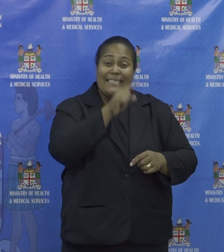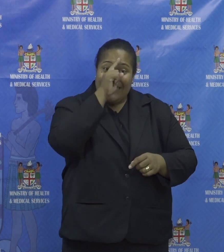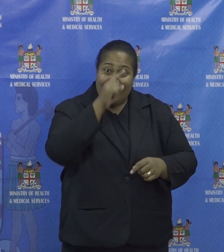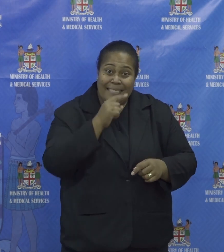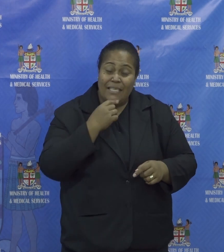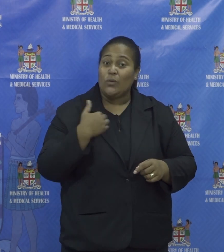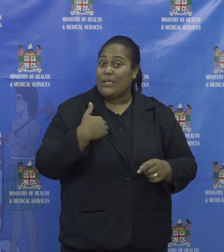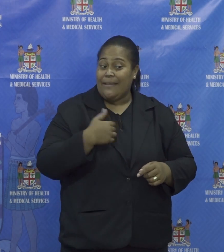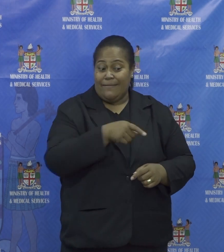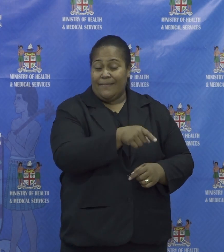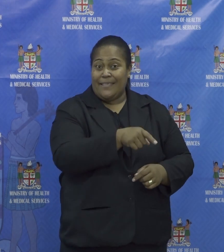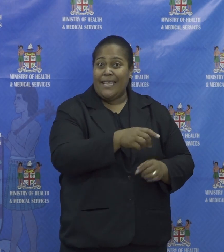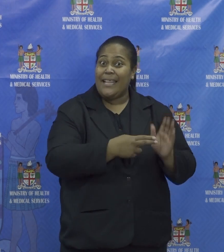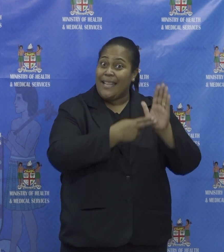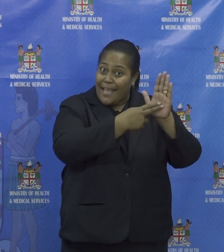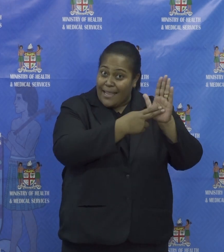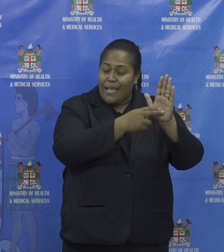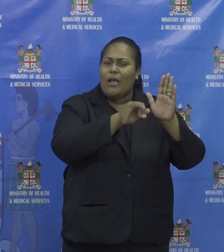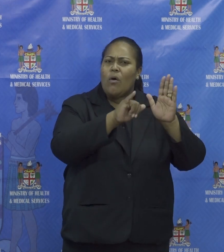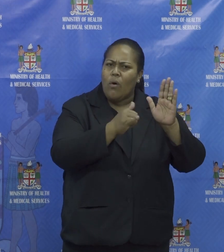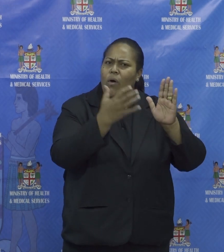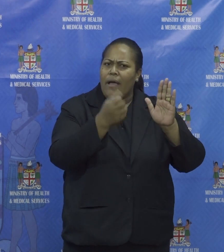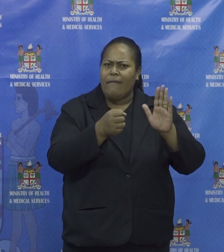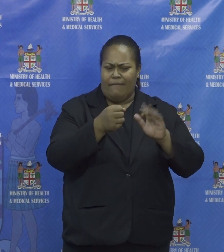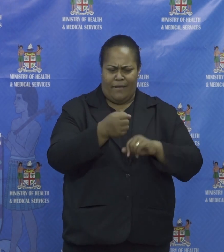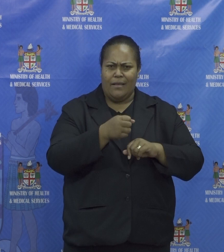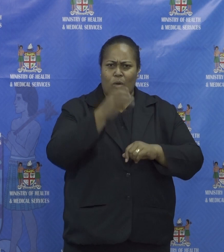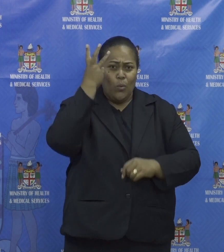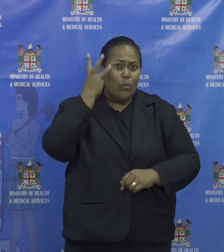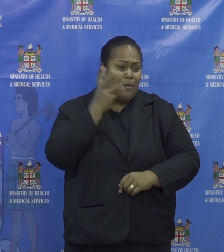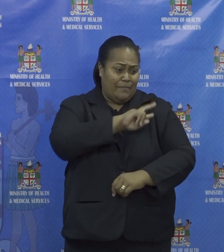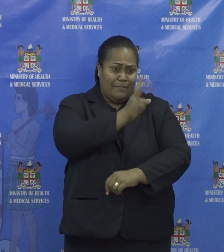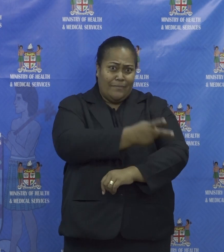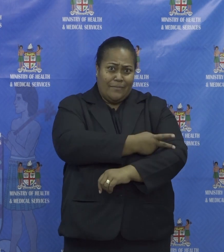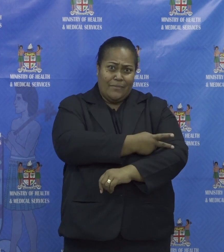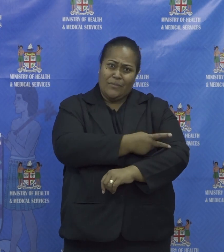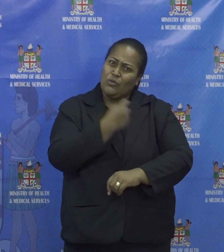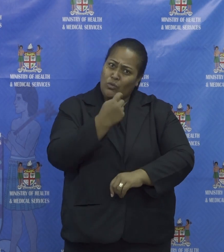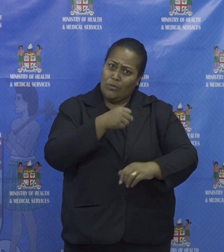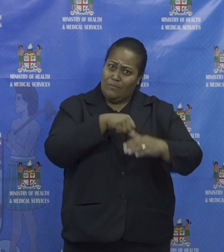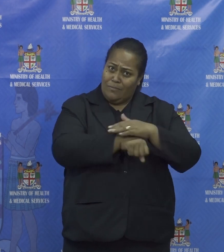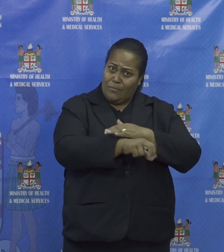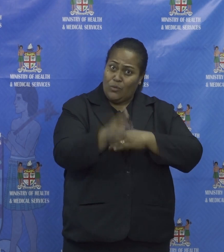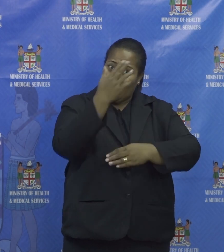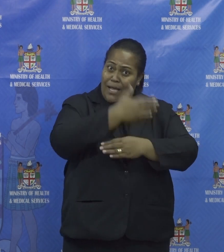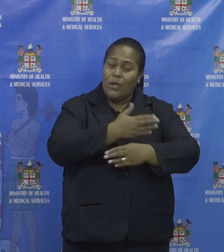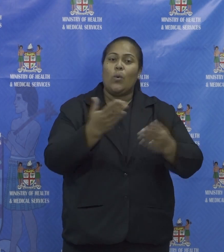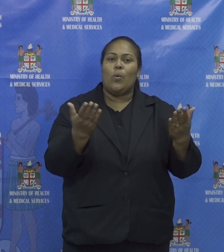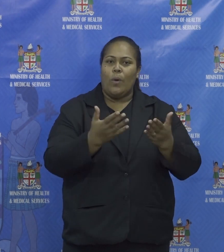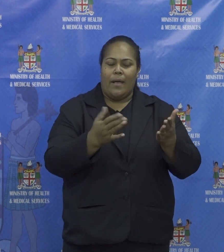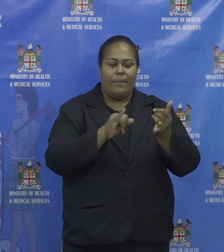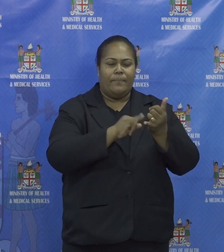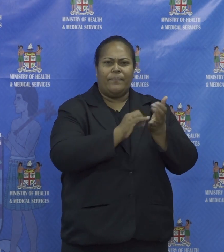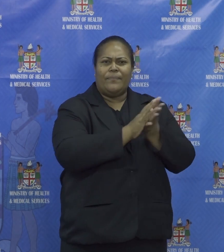Nadi, or if there is a mother that's expecting and laboring tonight, the place to go is the Sharda Clinic